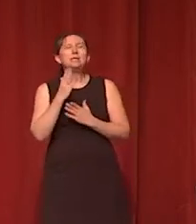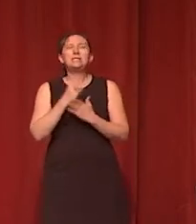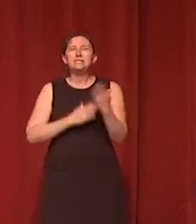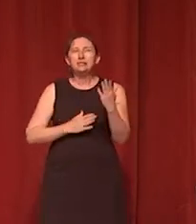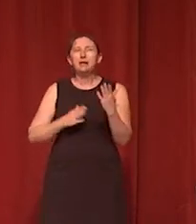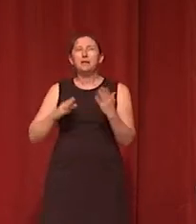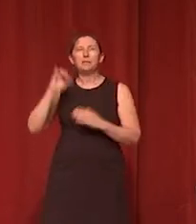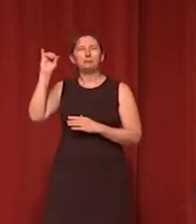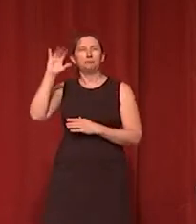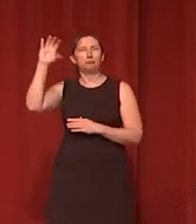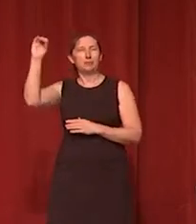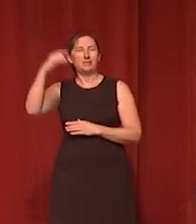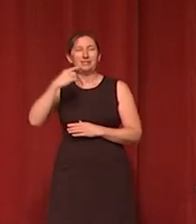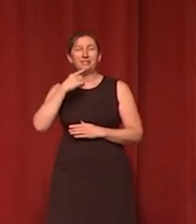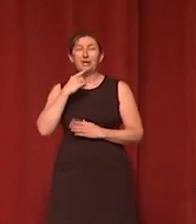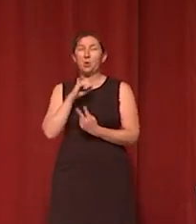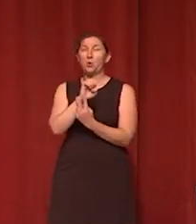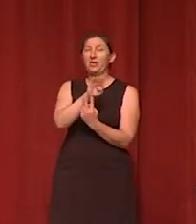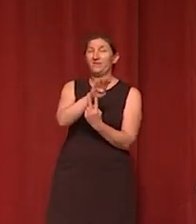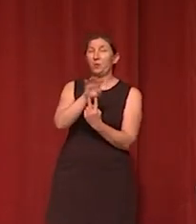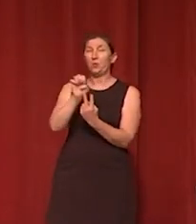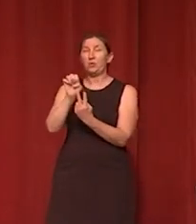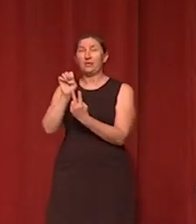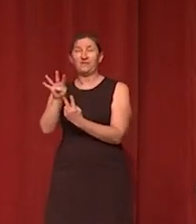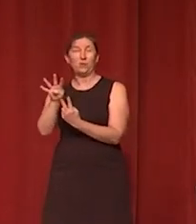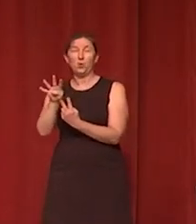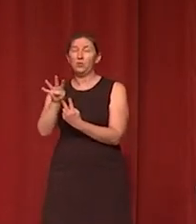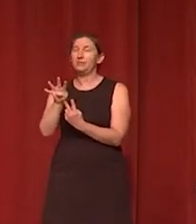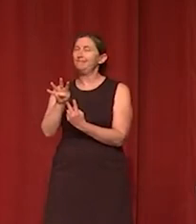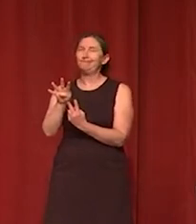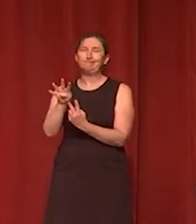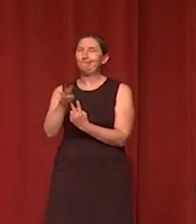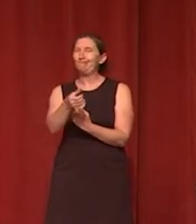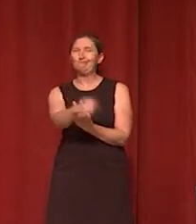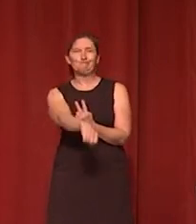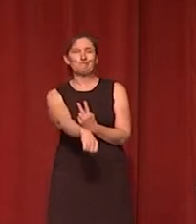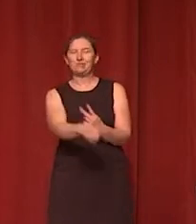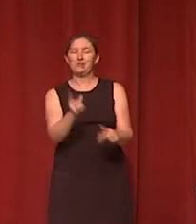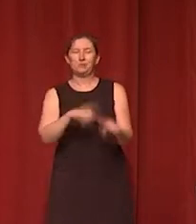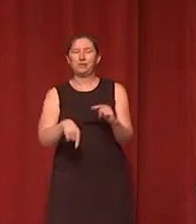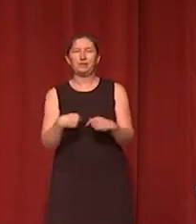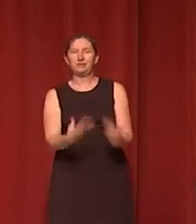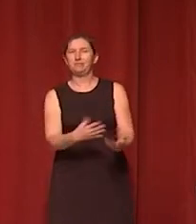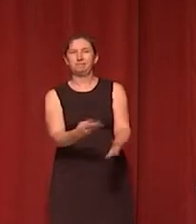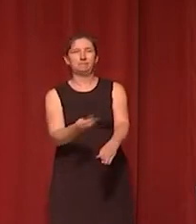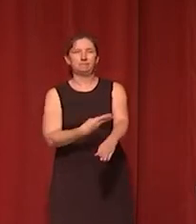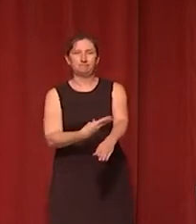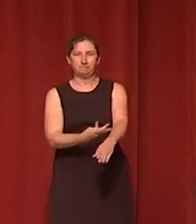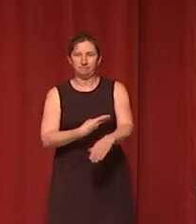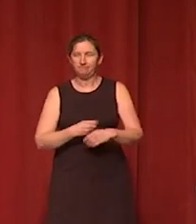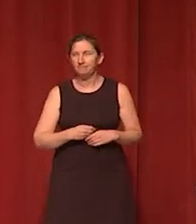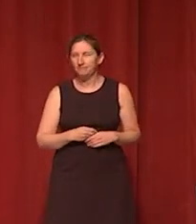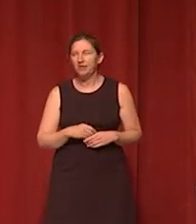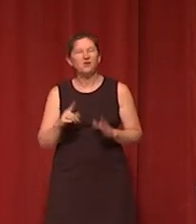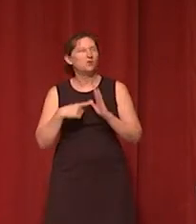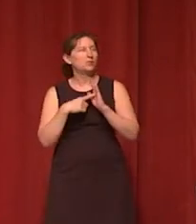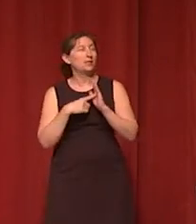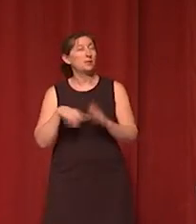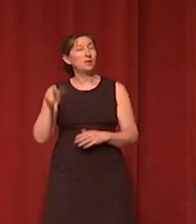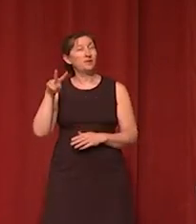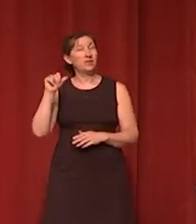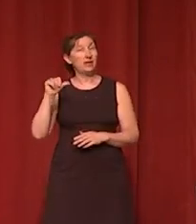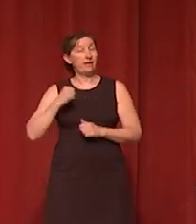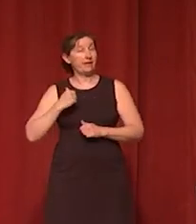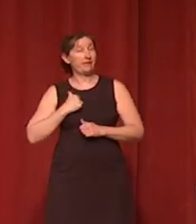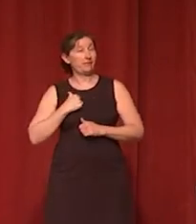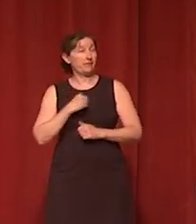those E4 alleles to, so I know the VA healthcare system currently says that if you have APOE4/4, the 2, they